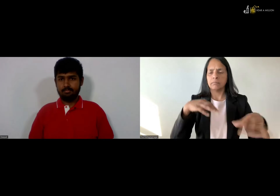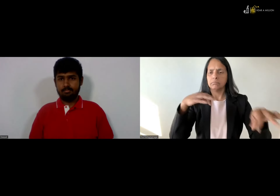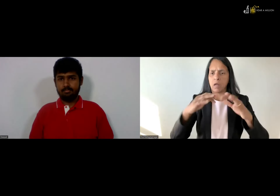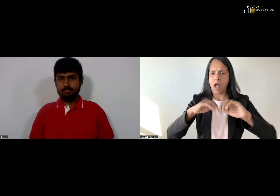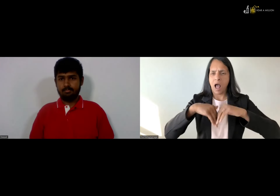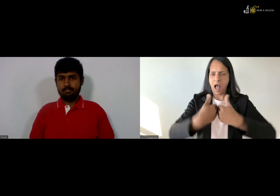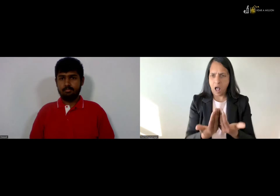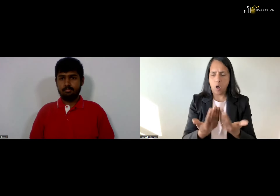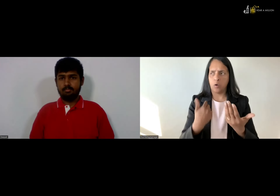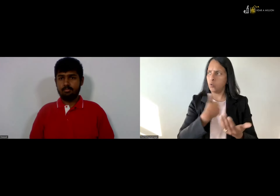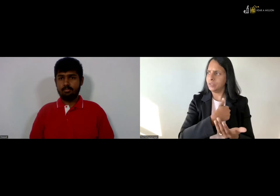mean?